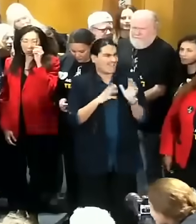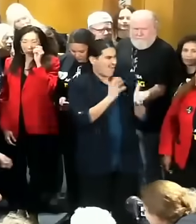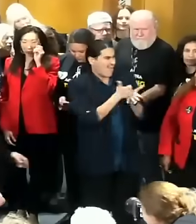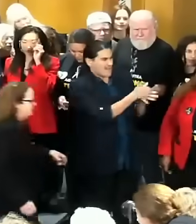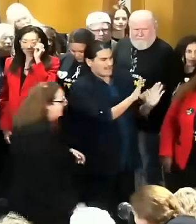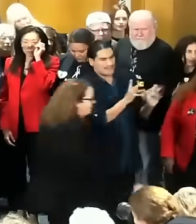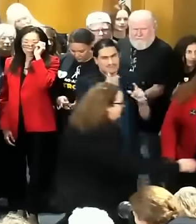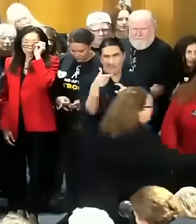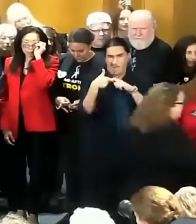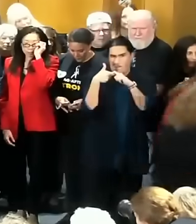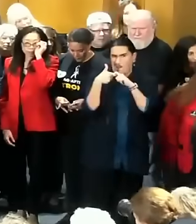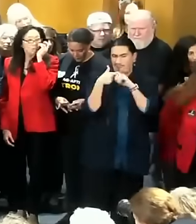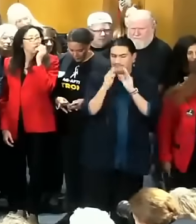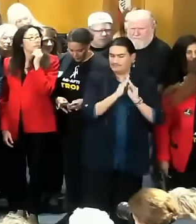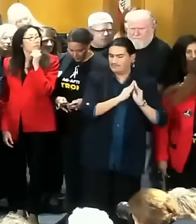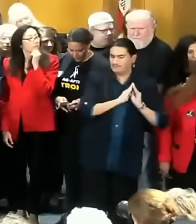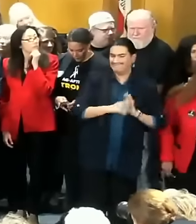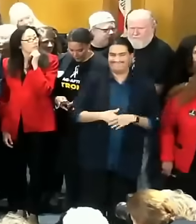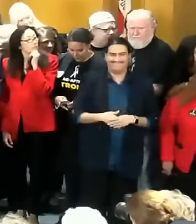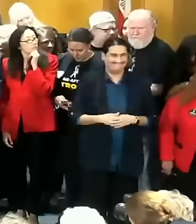No.